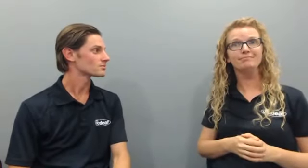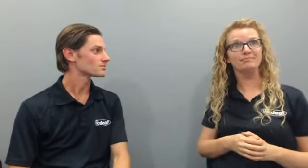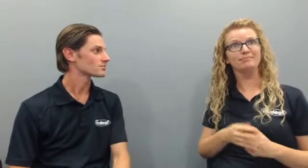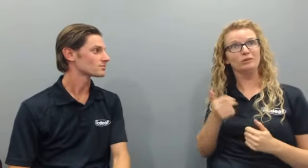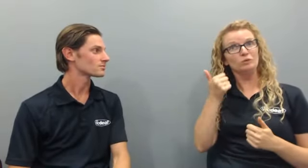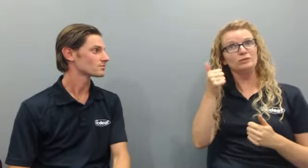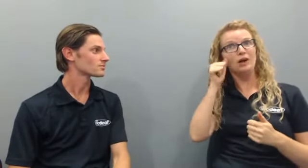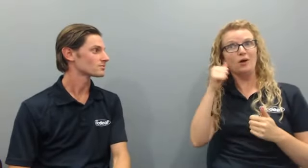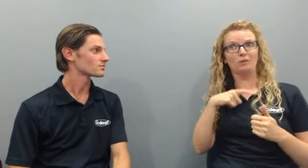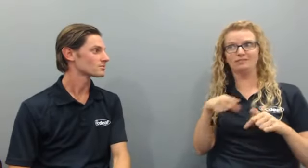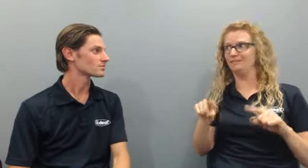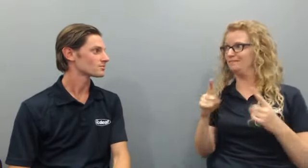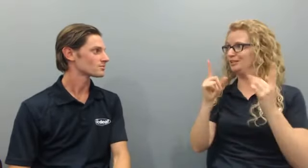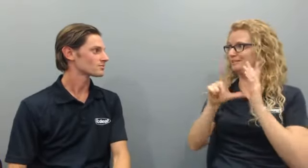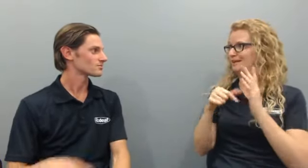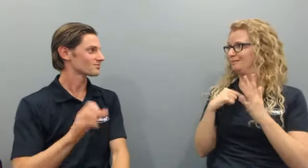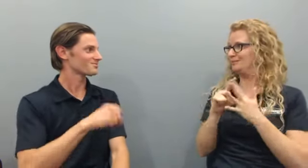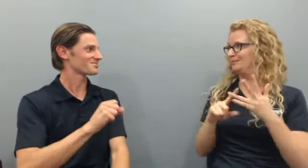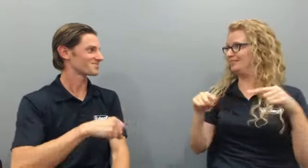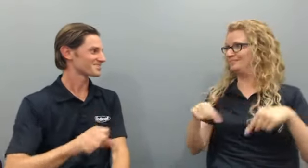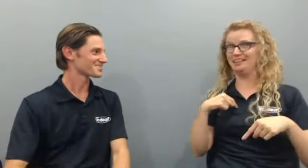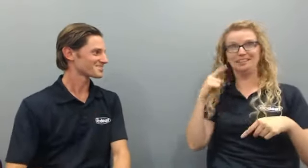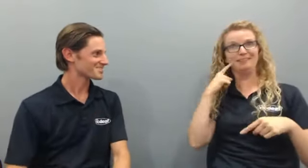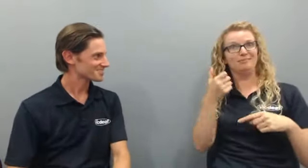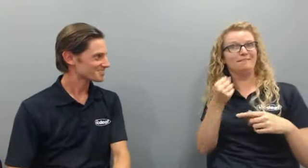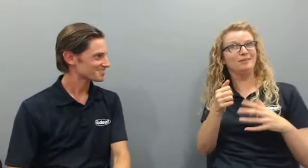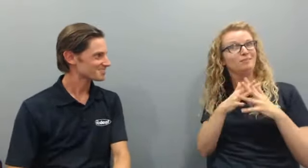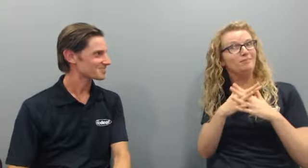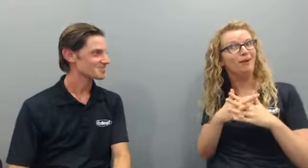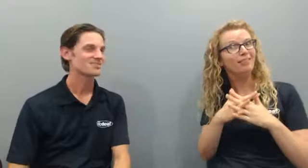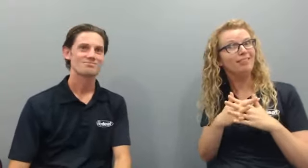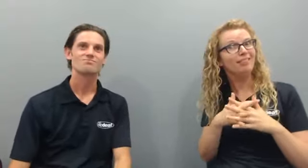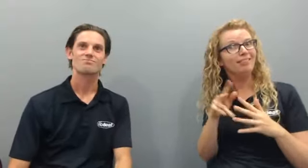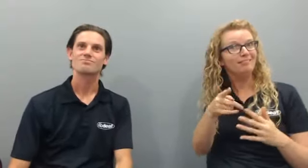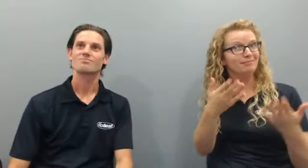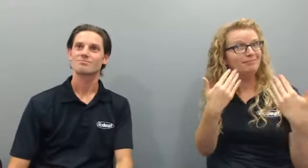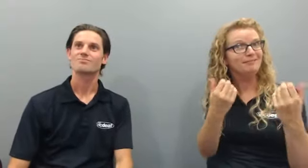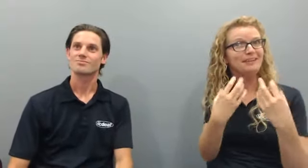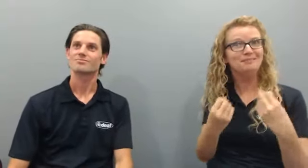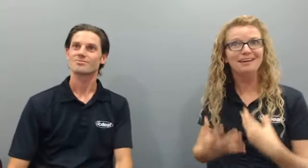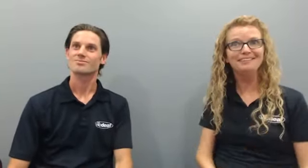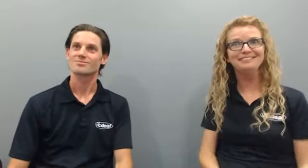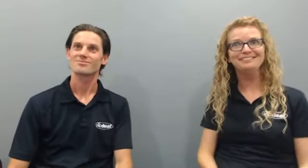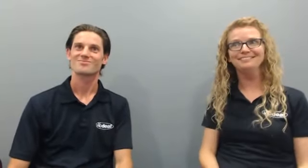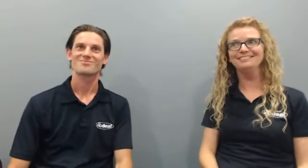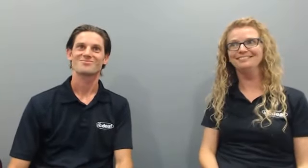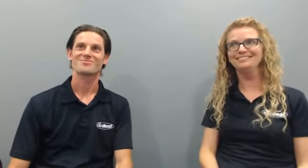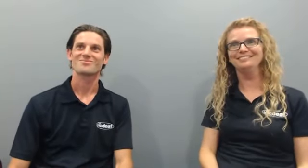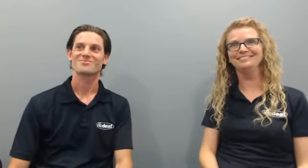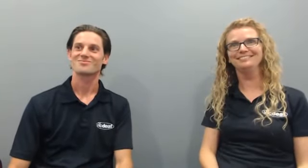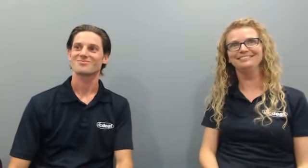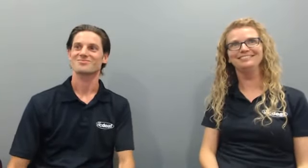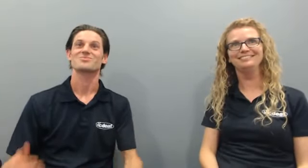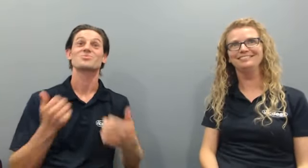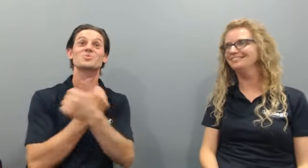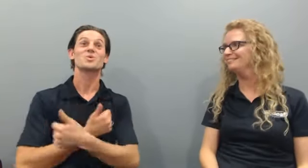different topics around the NDIS. It is the first time we're doing this tonight, and I think it's been a very valuable exercise, and it's worthwhile to get your feedback.